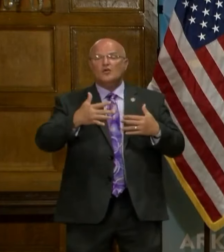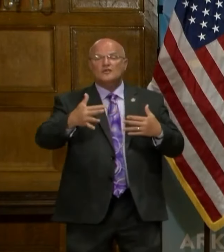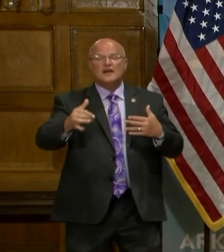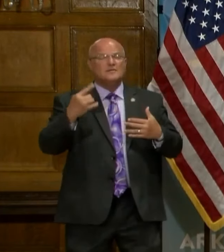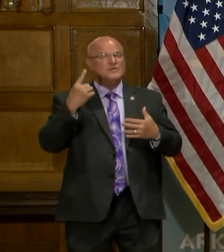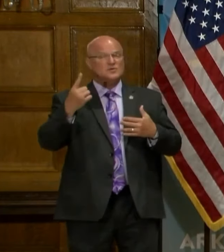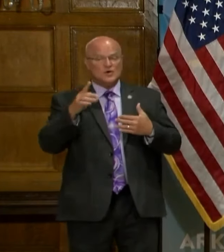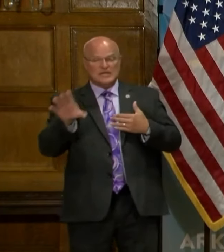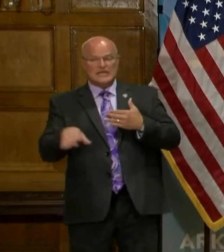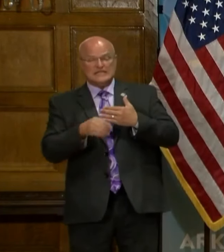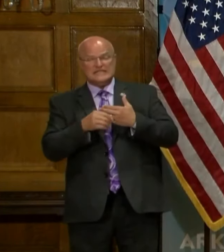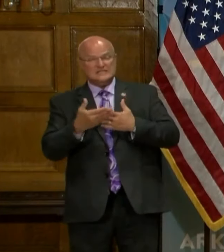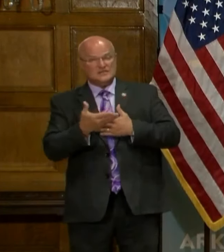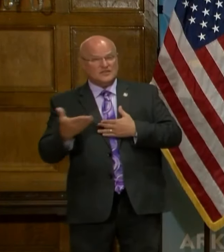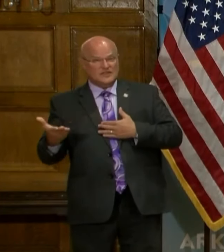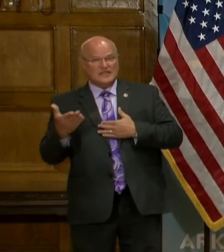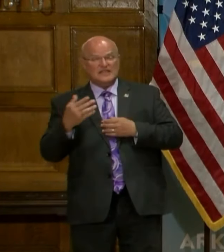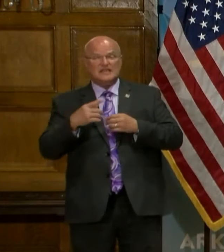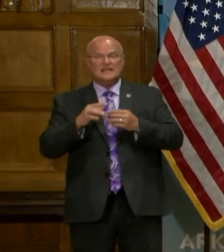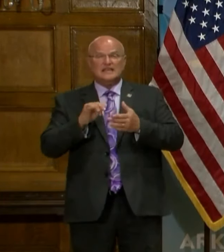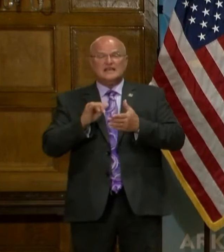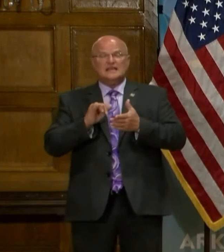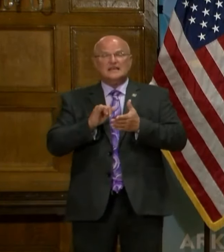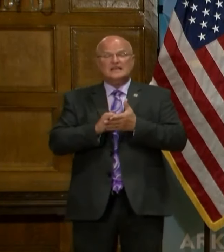just one additional element of